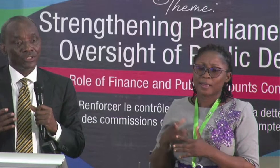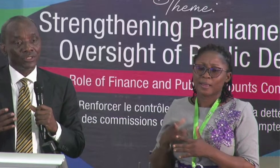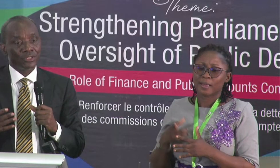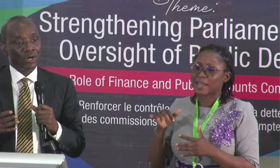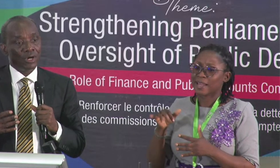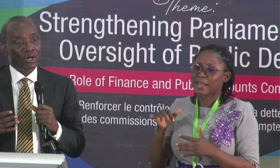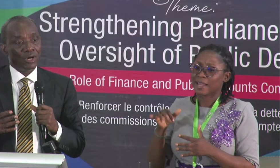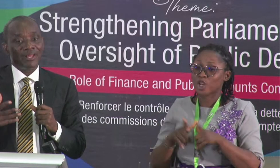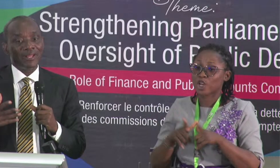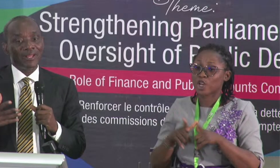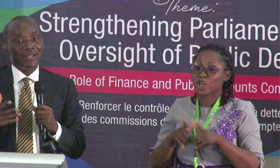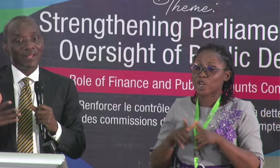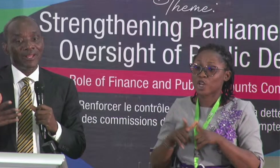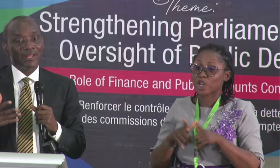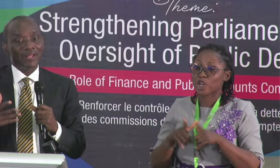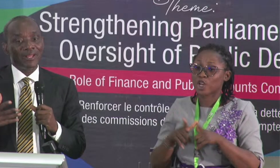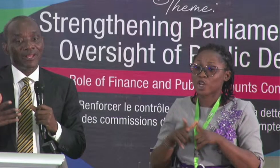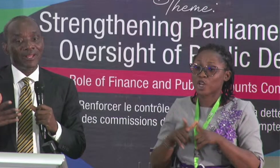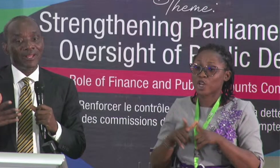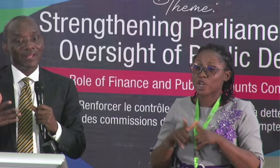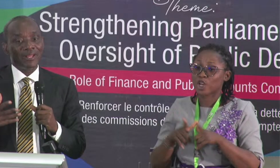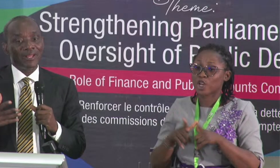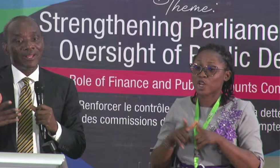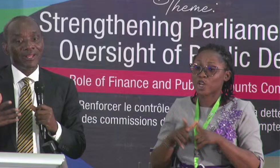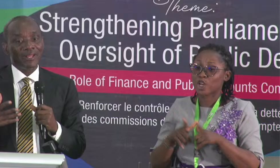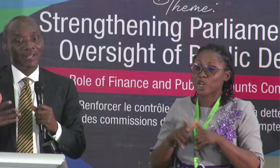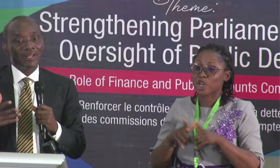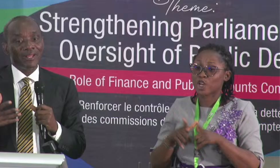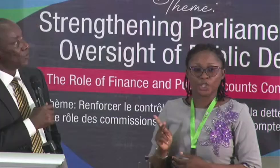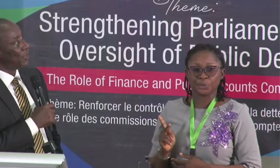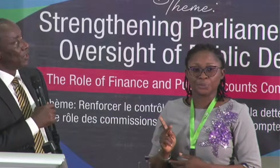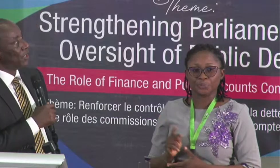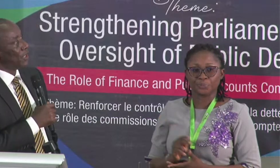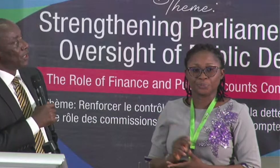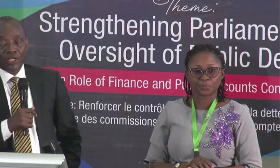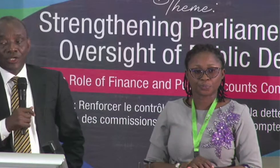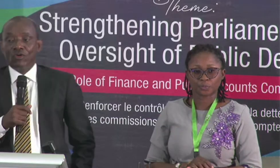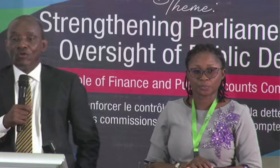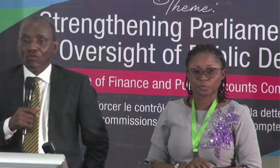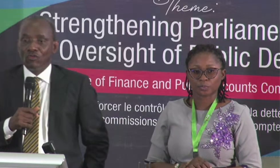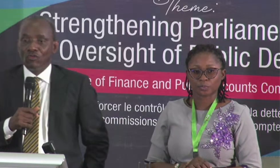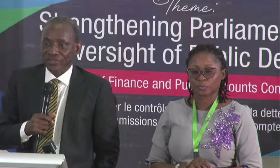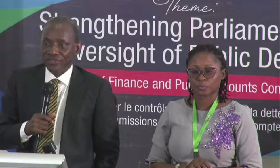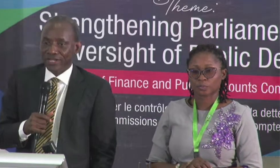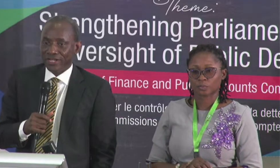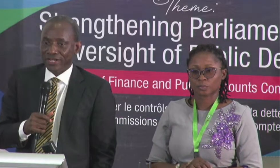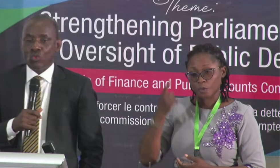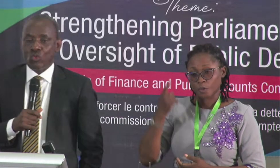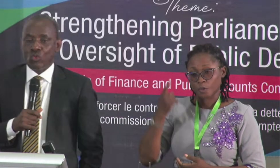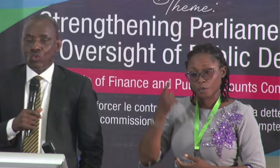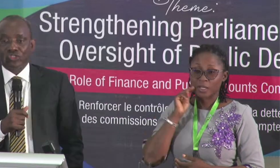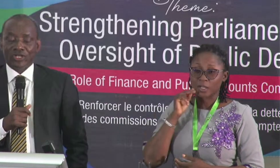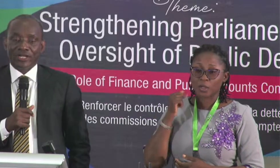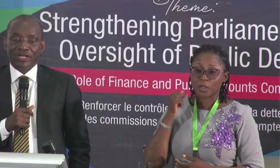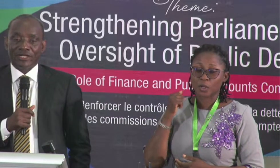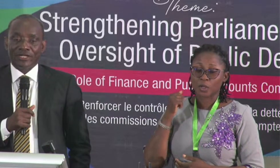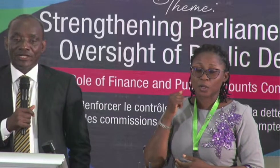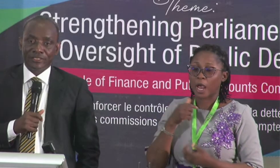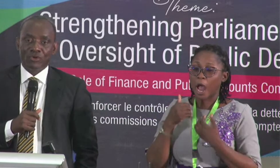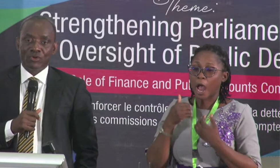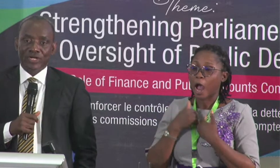lot on public finance management structure, trying to create. For Nigeria, we run a